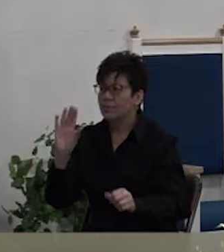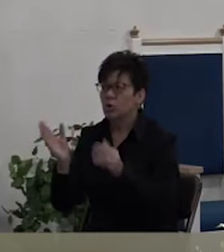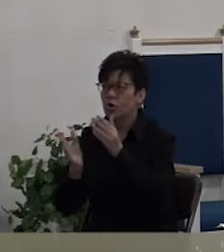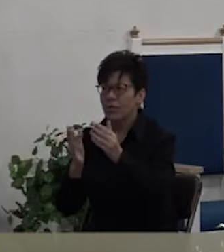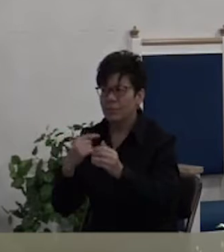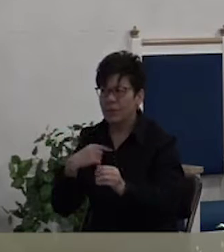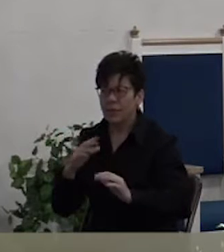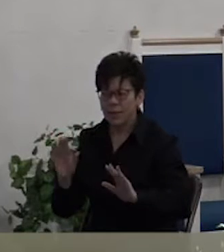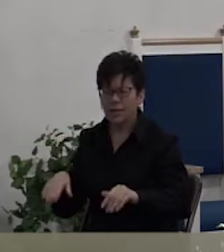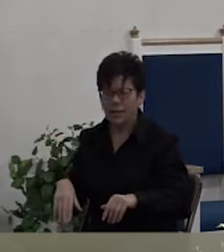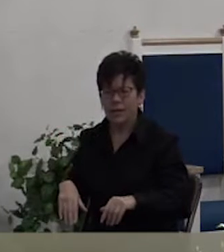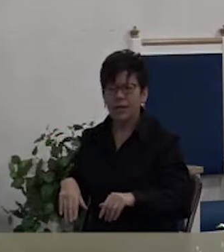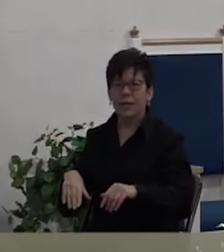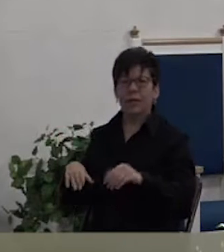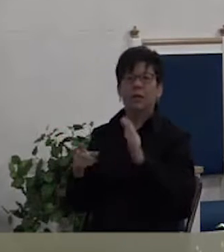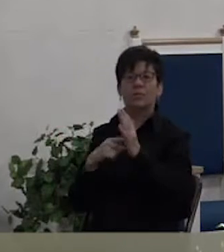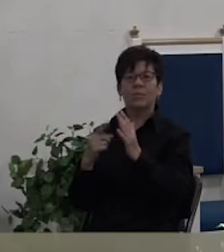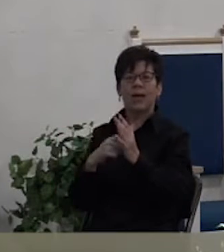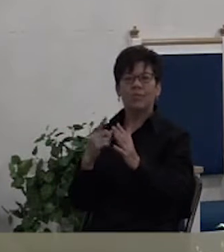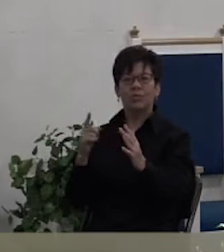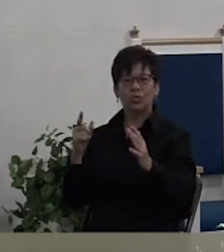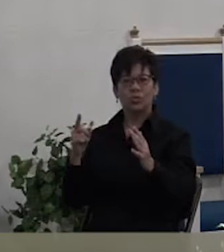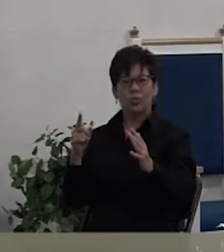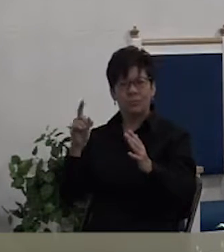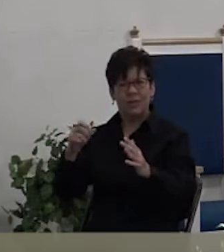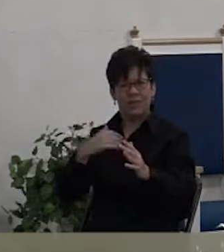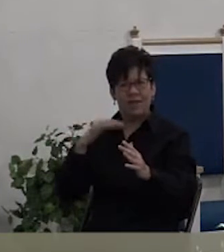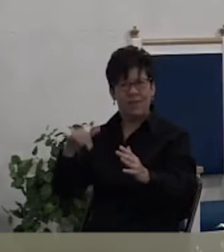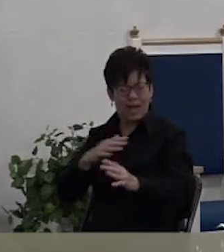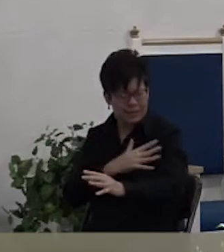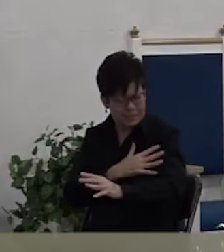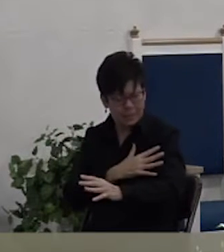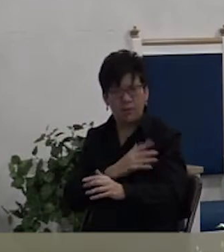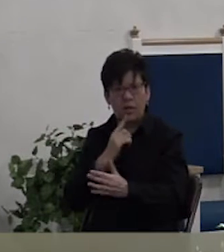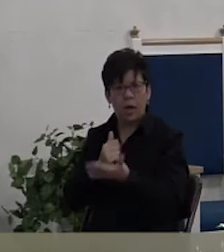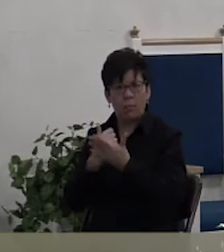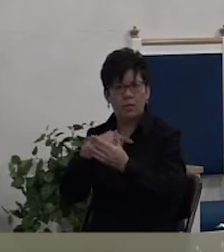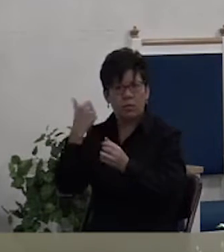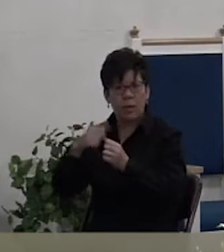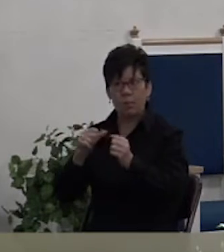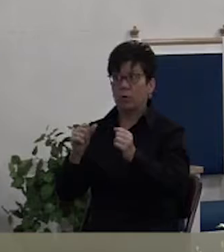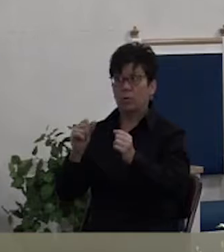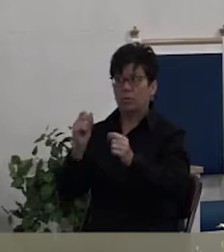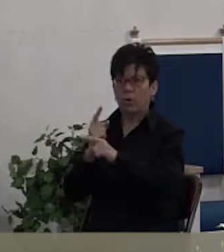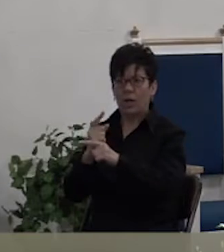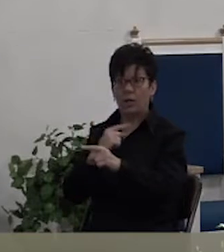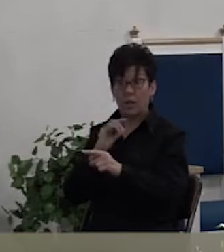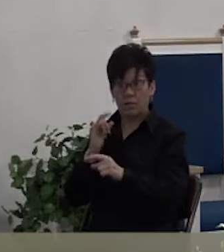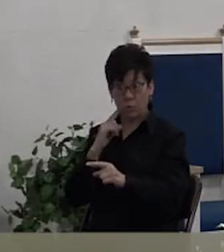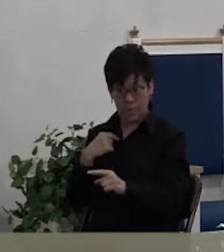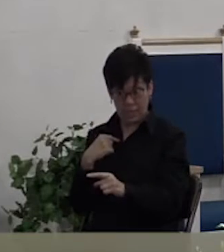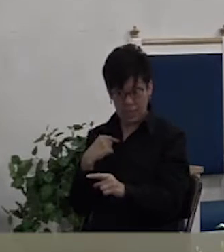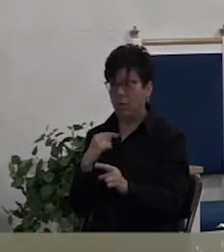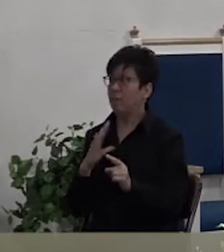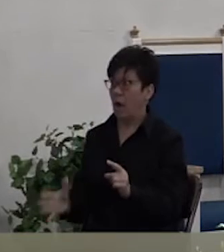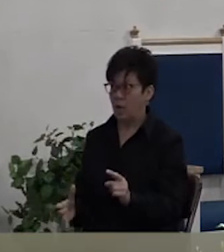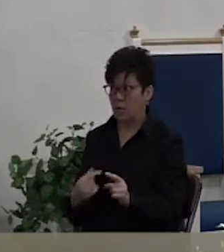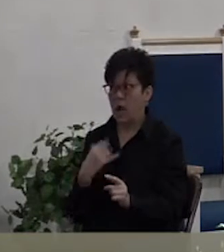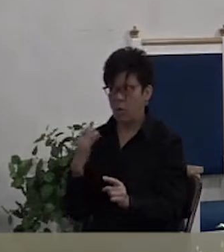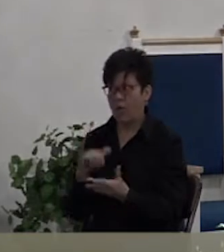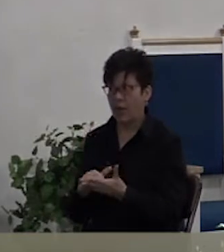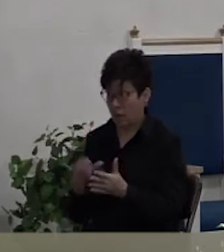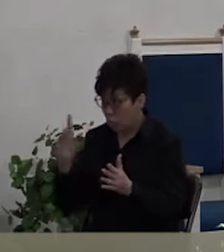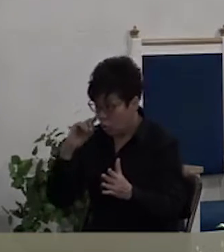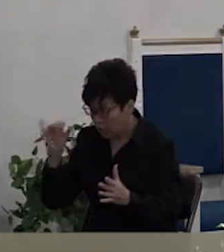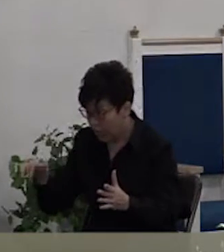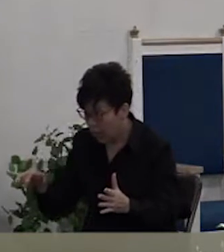me. Sometime it takes that to get us to straighten up and act right. And if that's what it takes for me, that's what I want. Now,